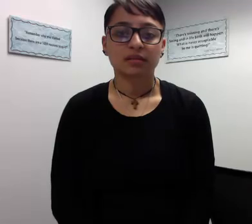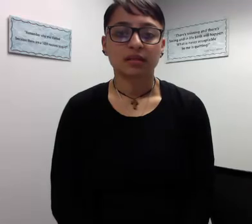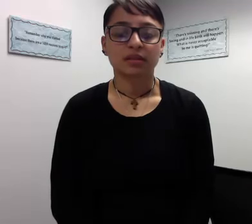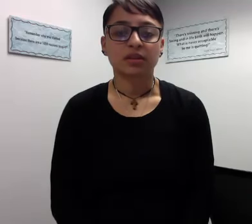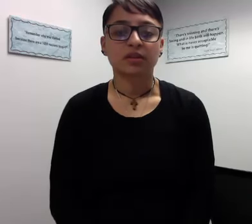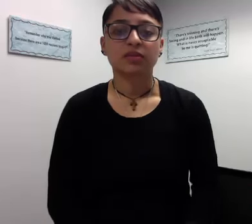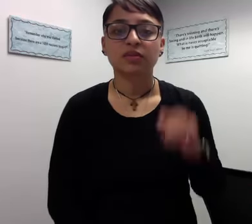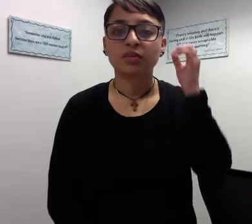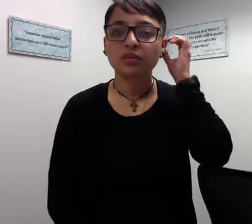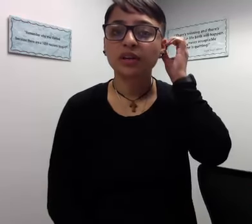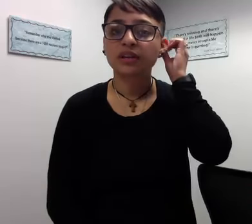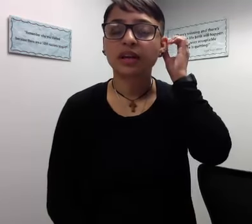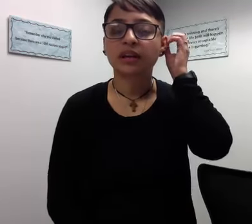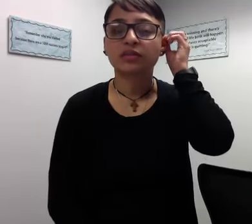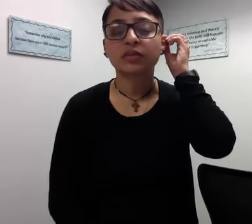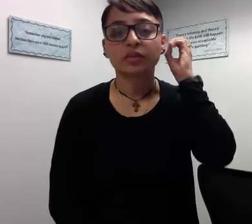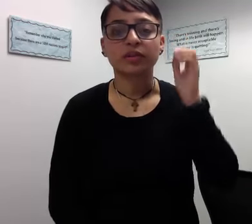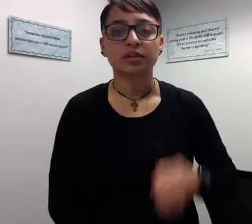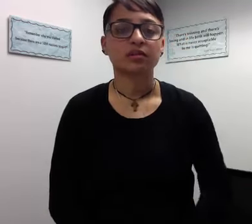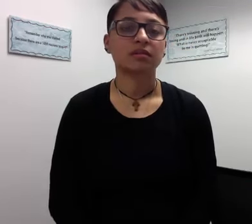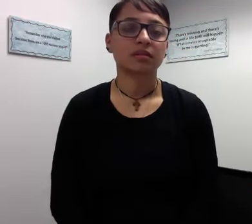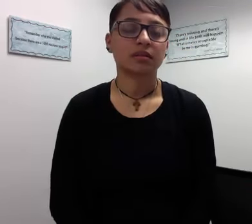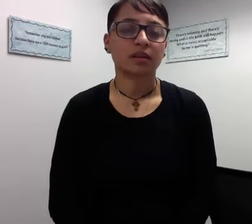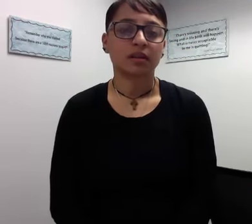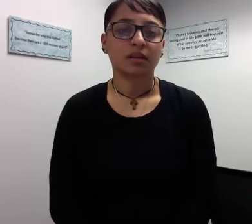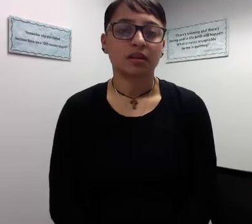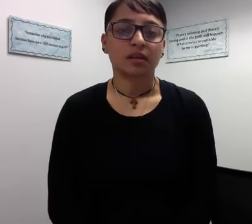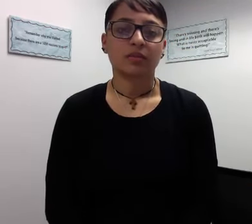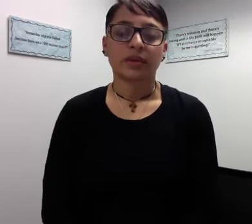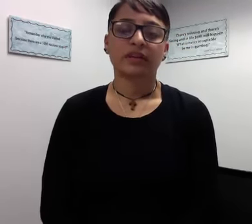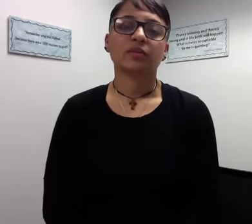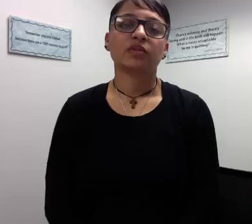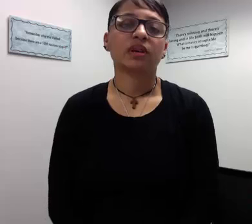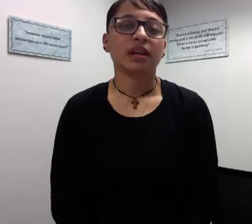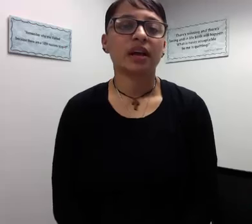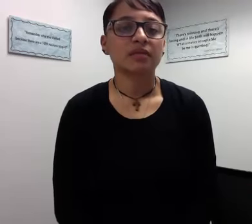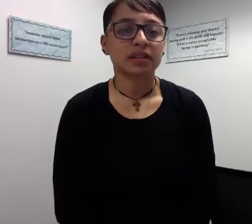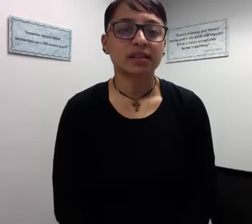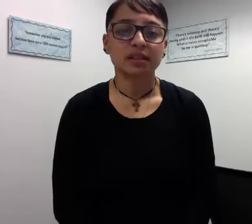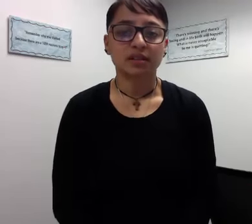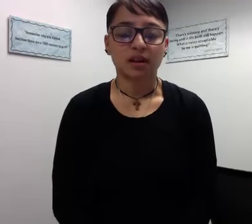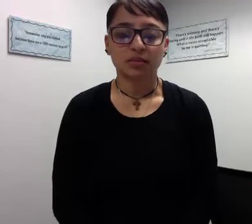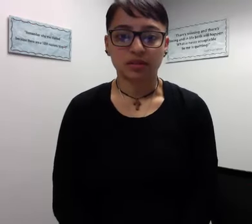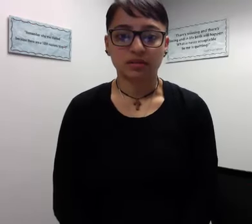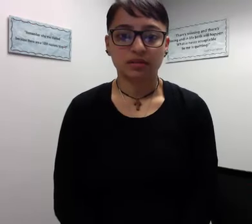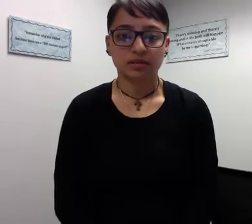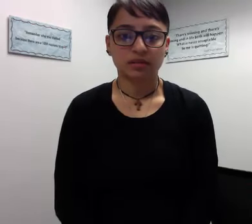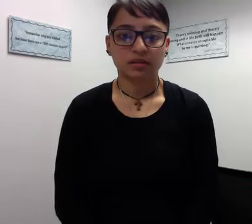There's sometimes 211 and 311. But many of them do not have a texting option.